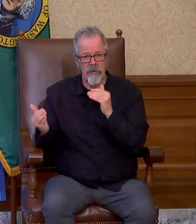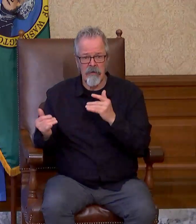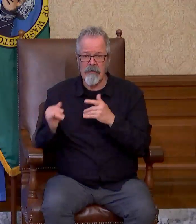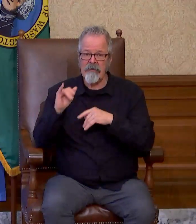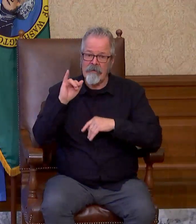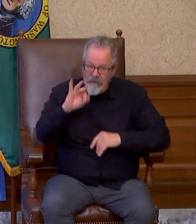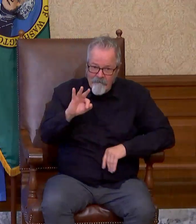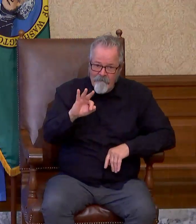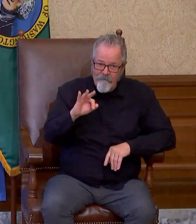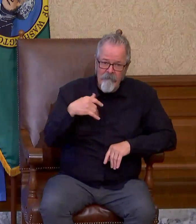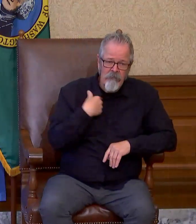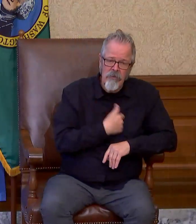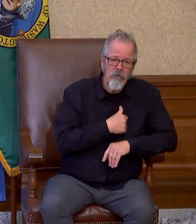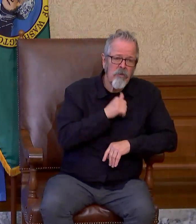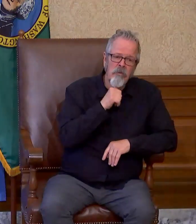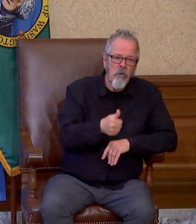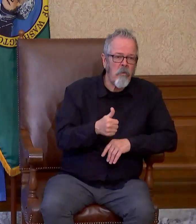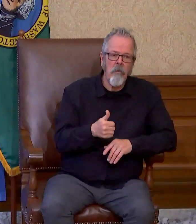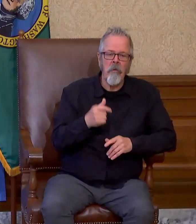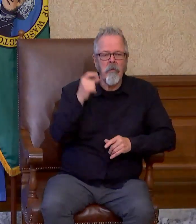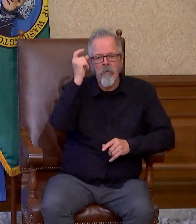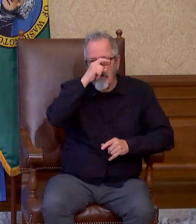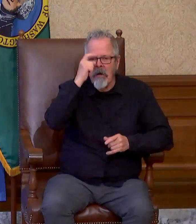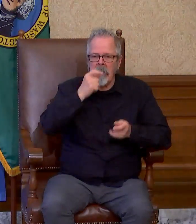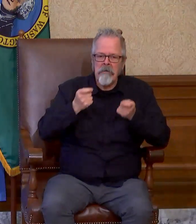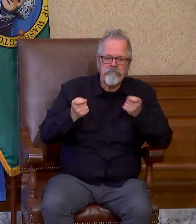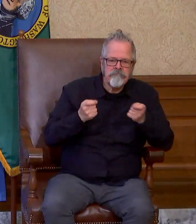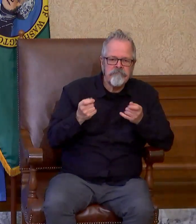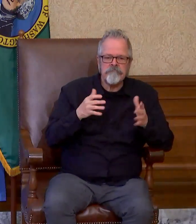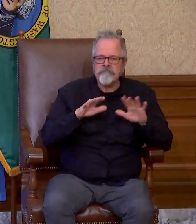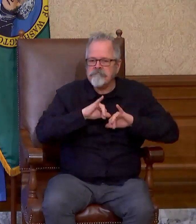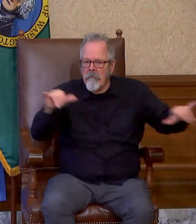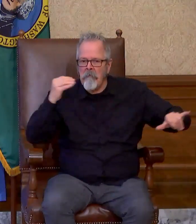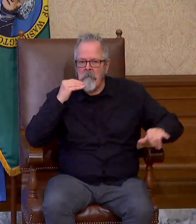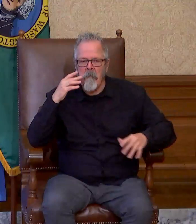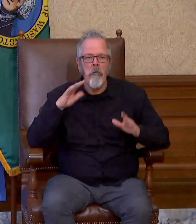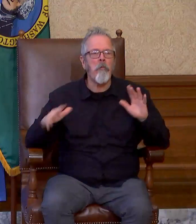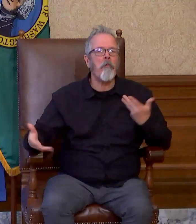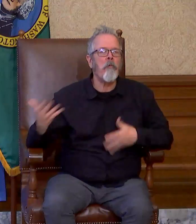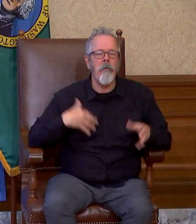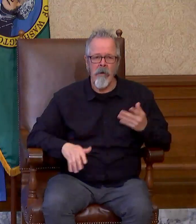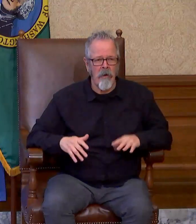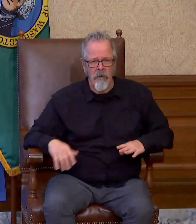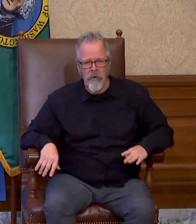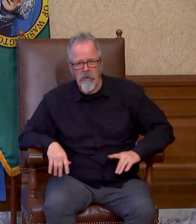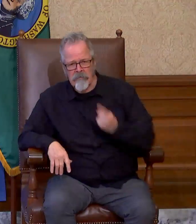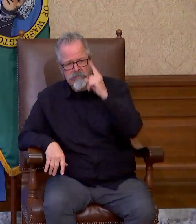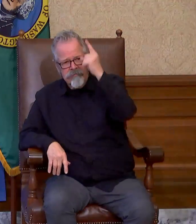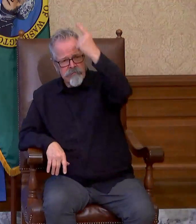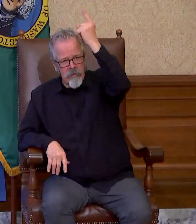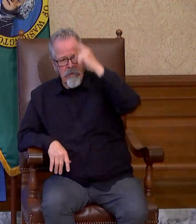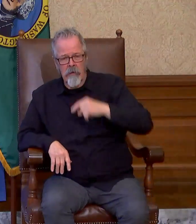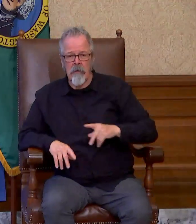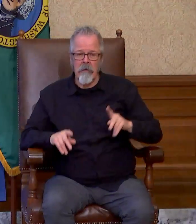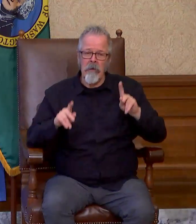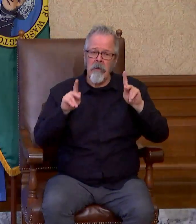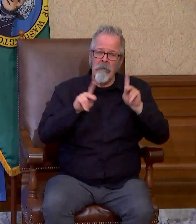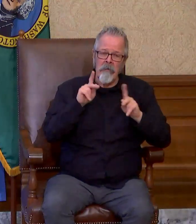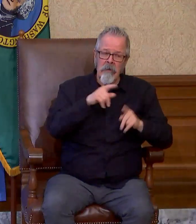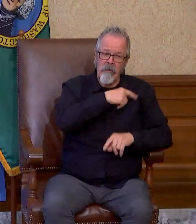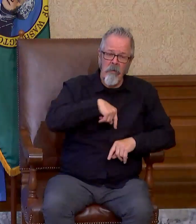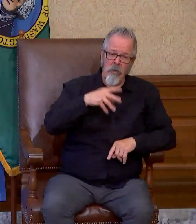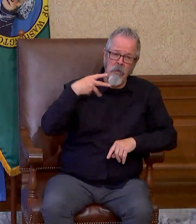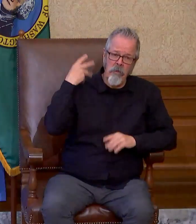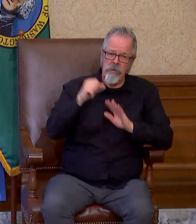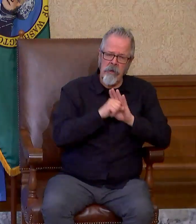their community and their families enough not to expose them to that. And I think we've demonstrated that. So I feel good where we are, except it's a